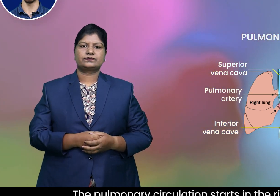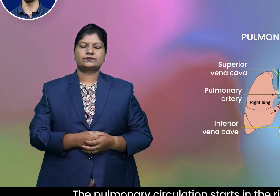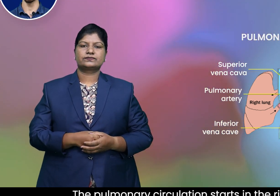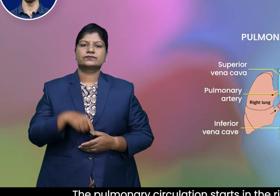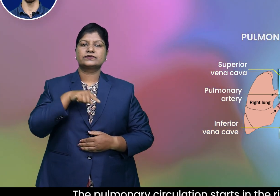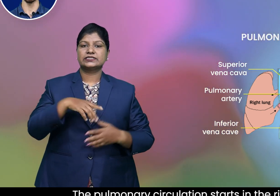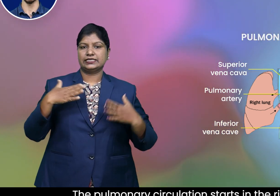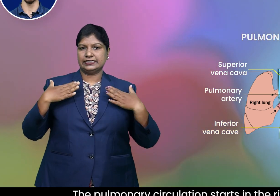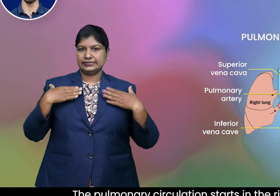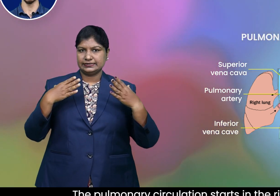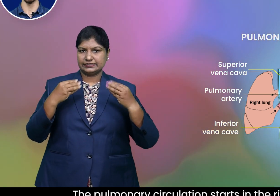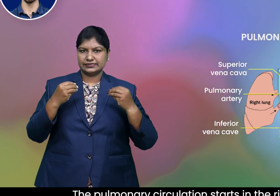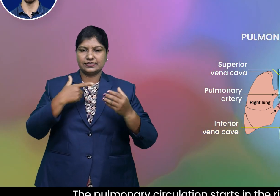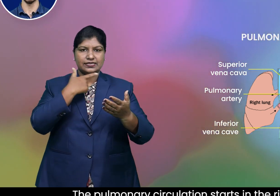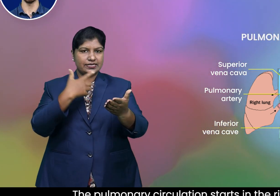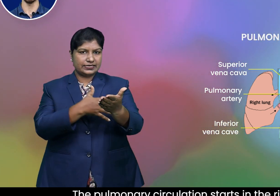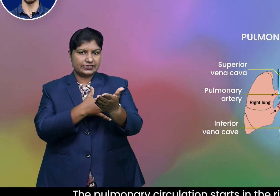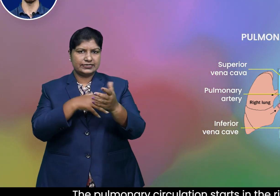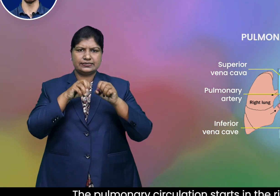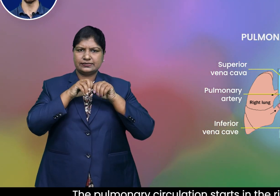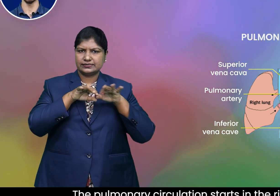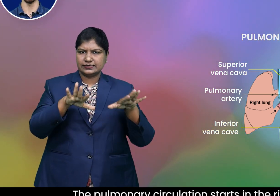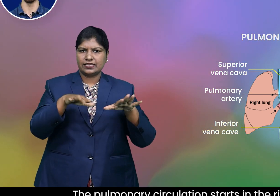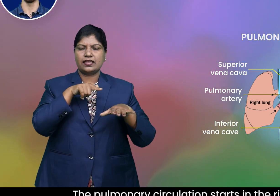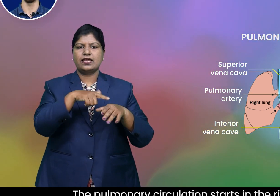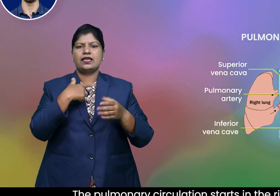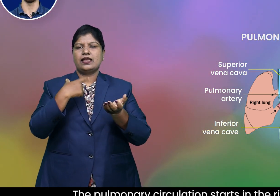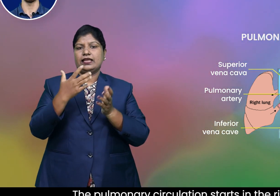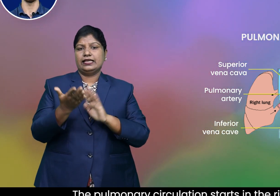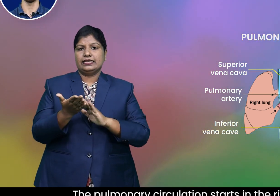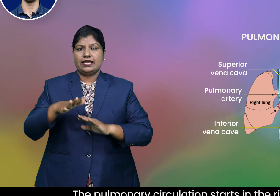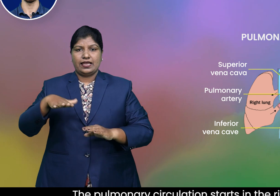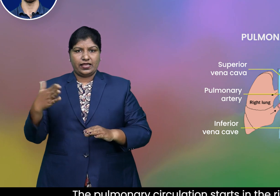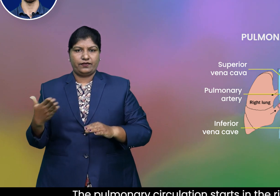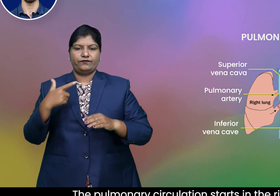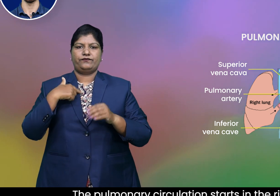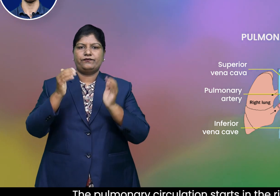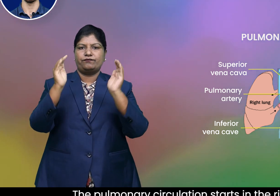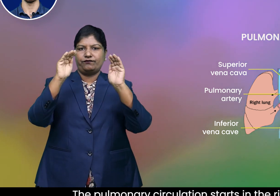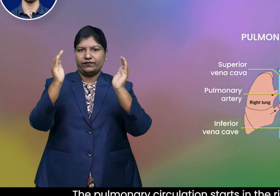The pulmonary circulation starts in the right ventricle.